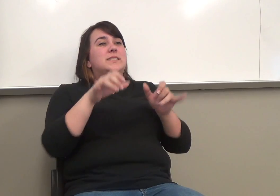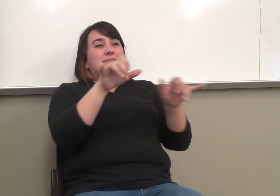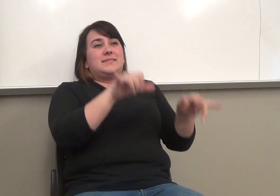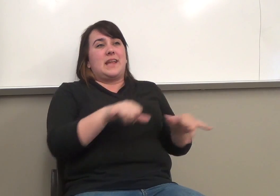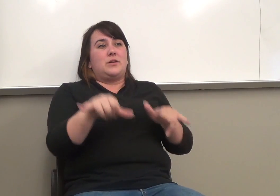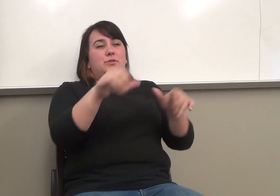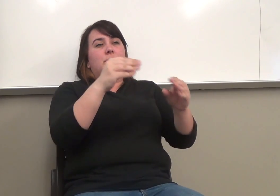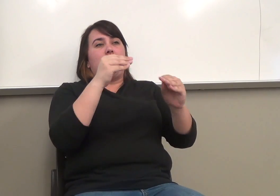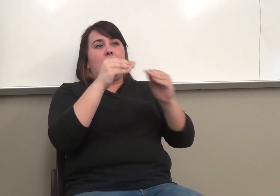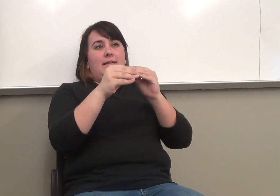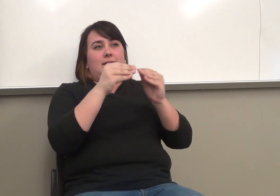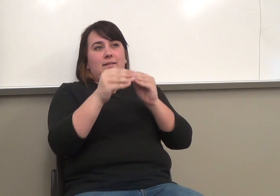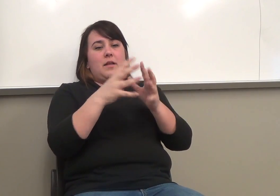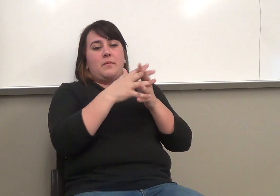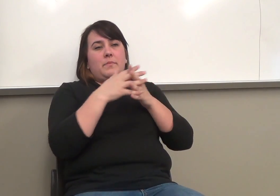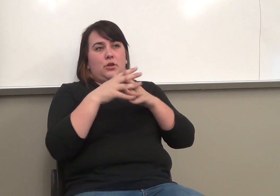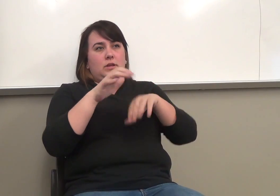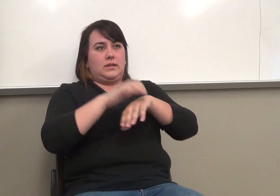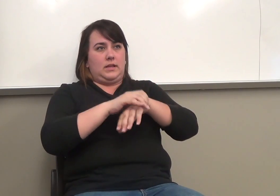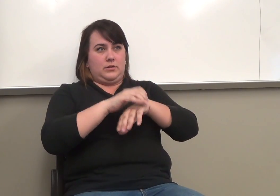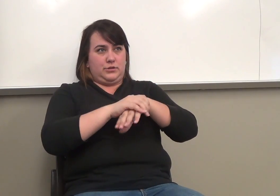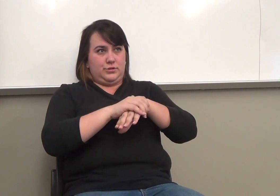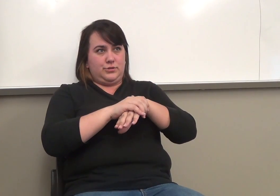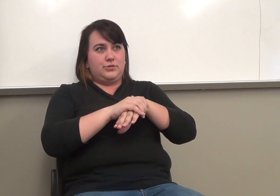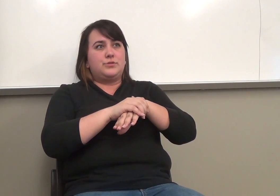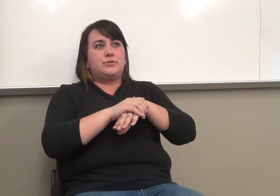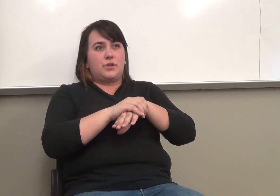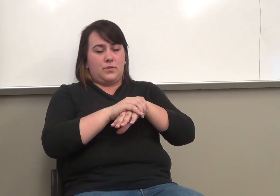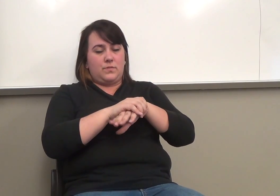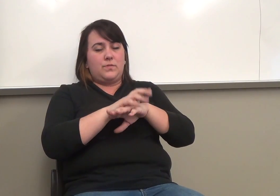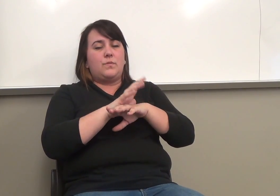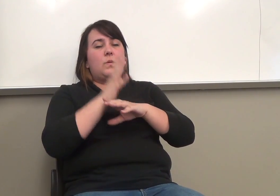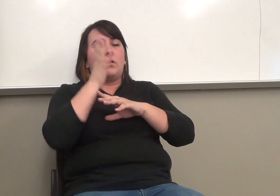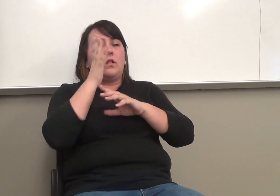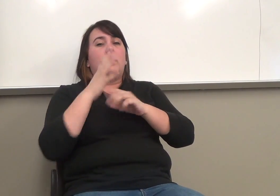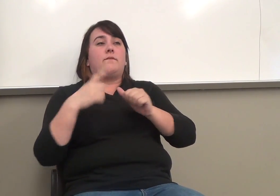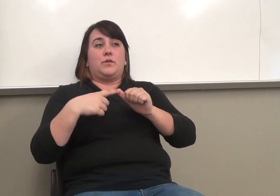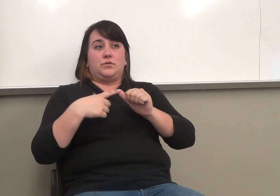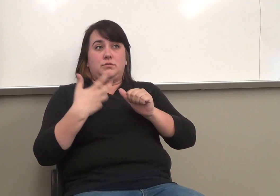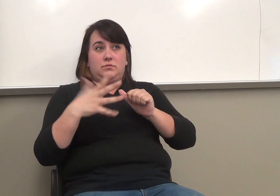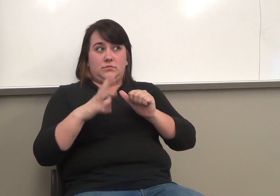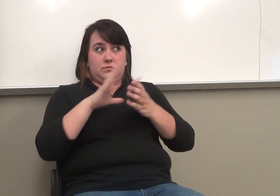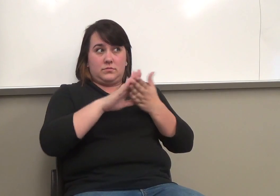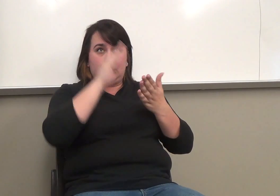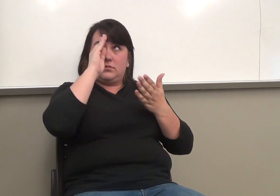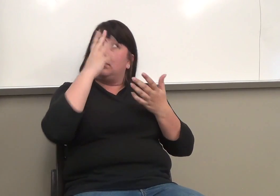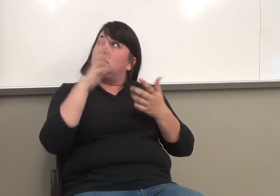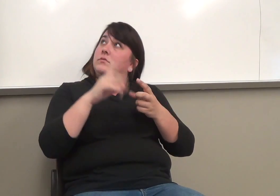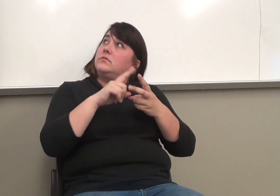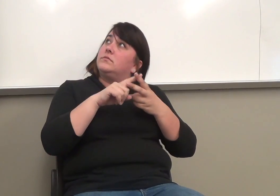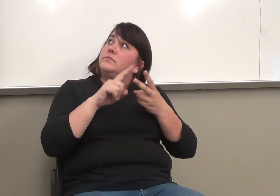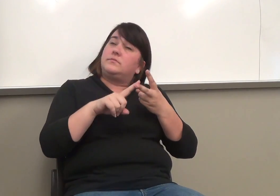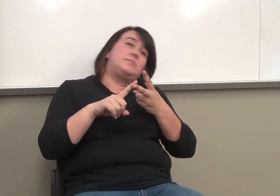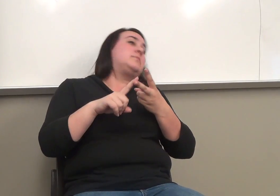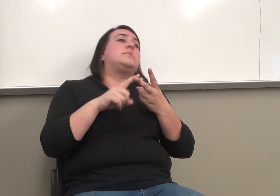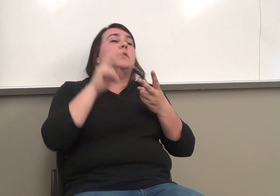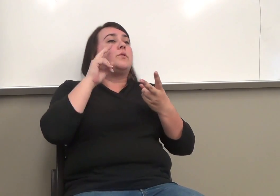edited American English. So we're going to do that first, then we're going to look at your descriptive